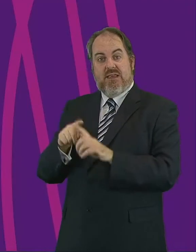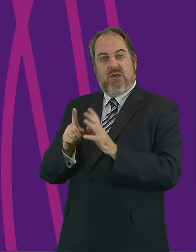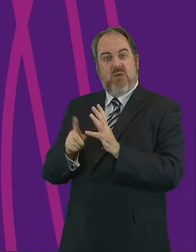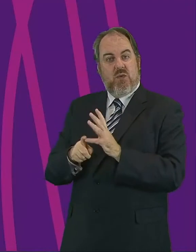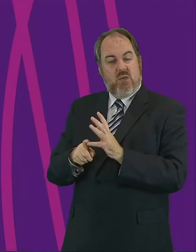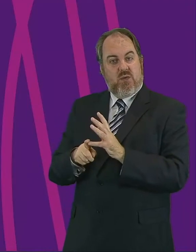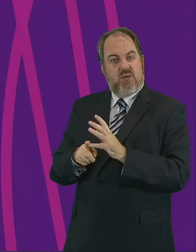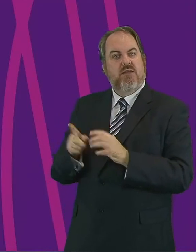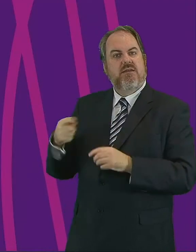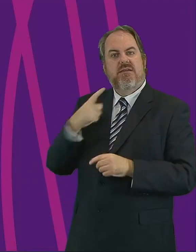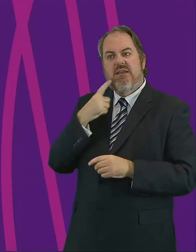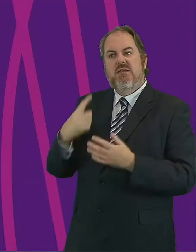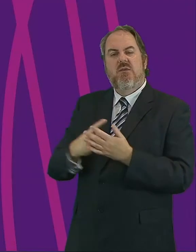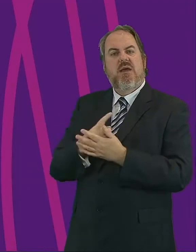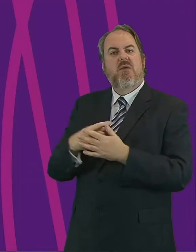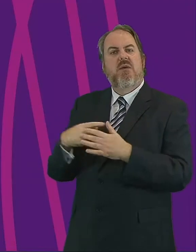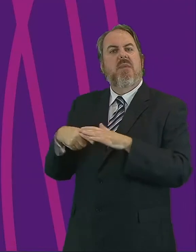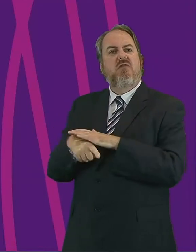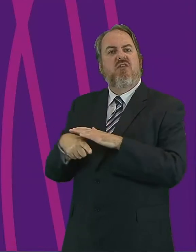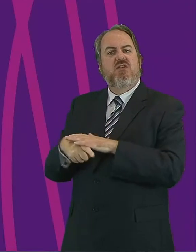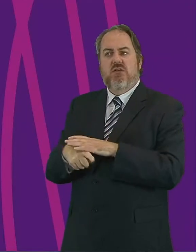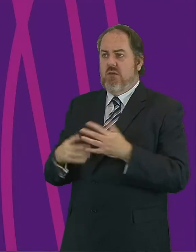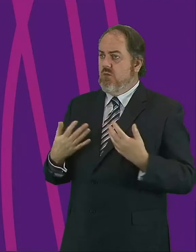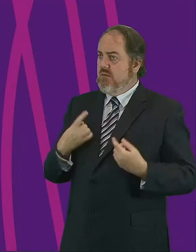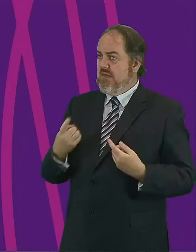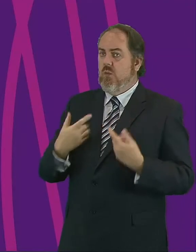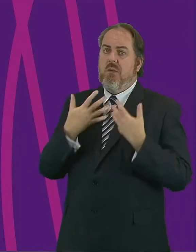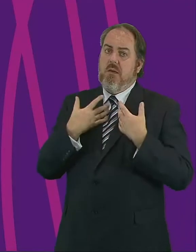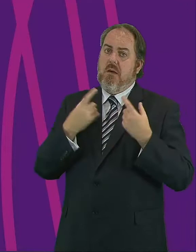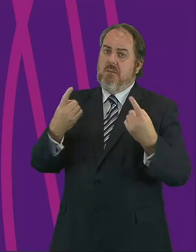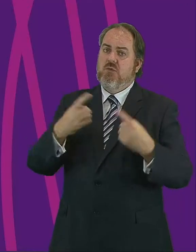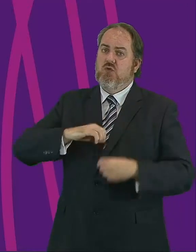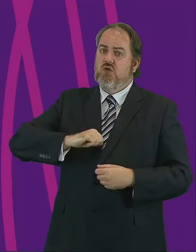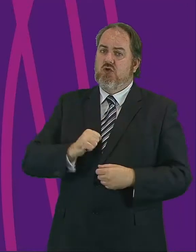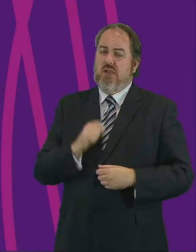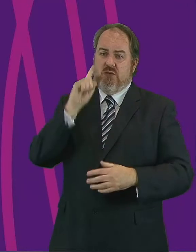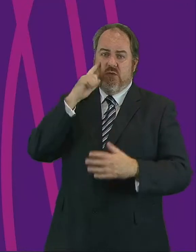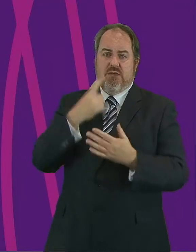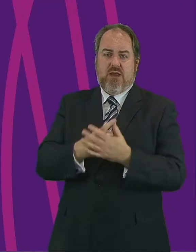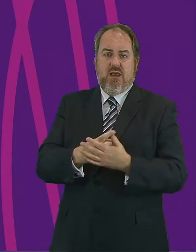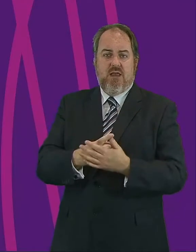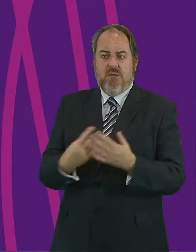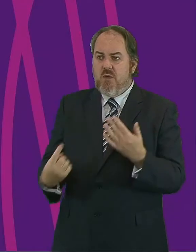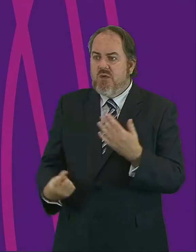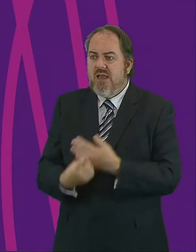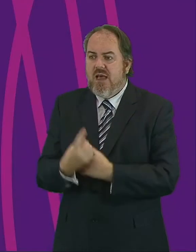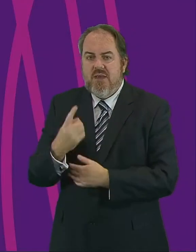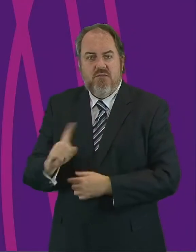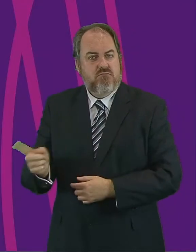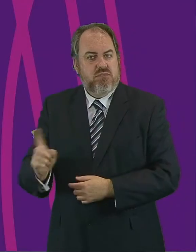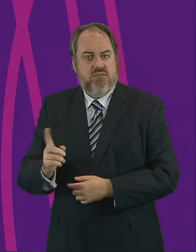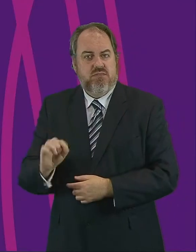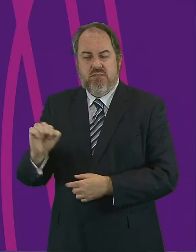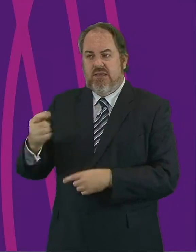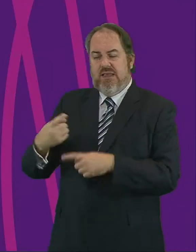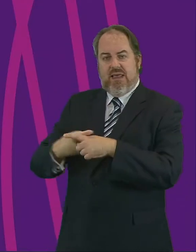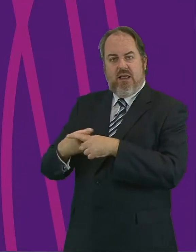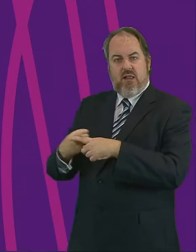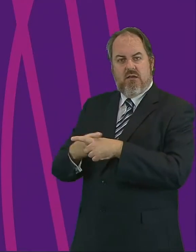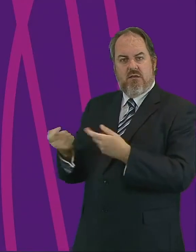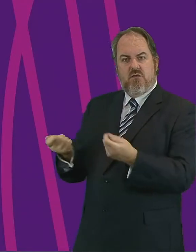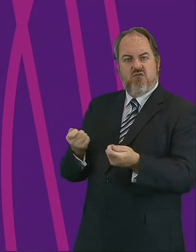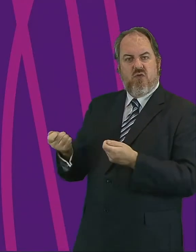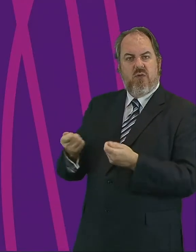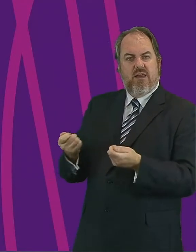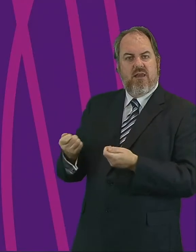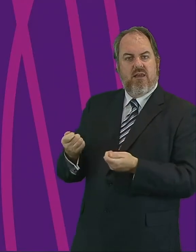quote him, it would be for Scotland to decide, when the reality is that the UK government are forcing through an end to freedom of